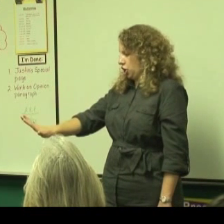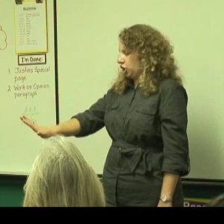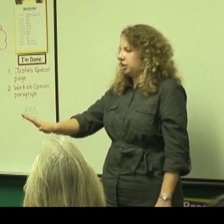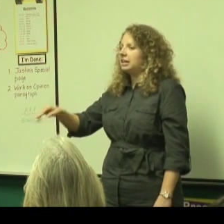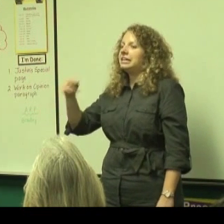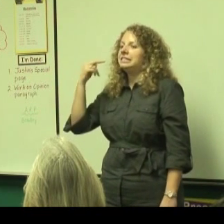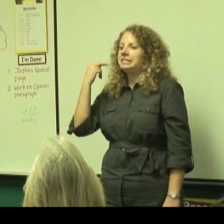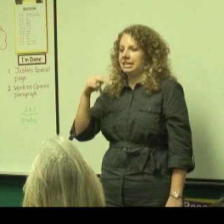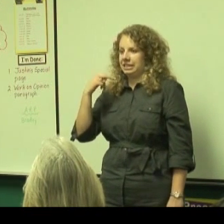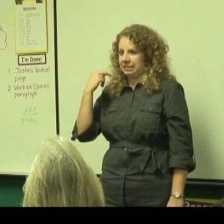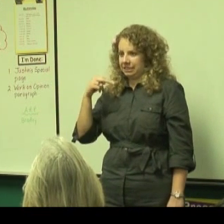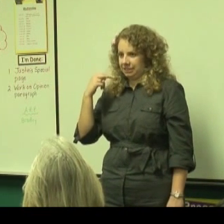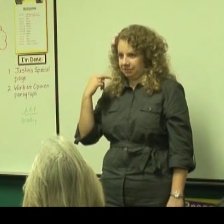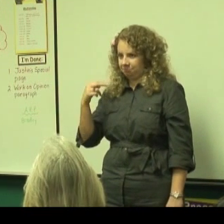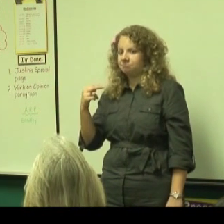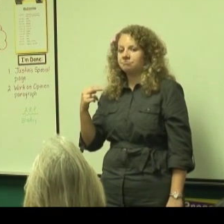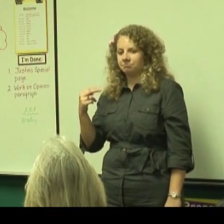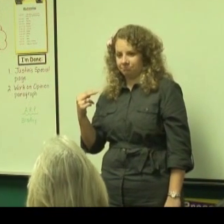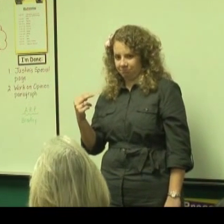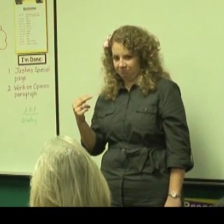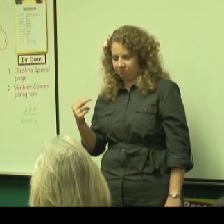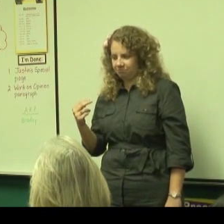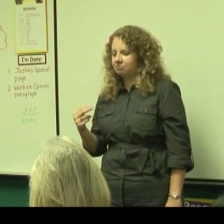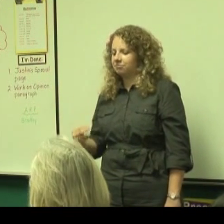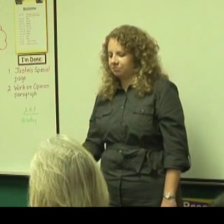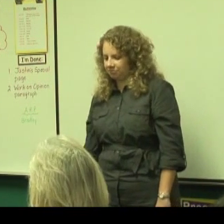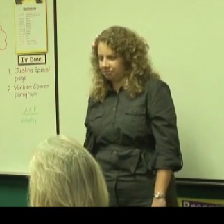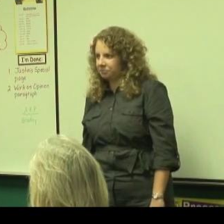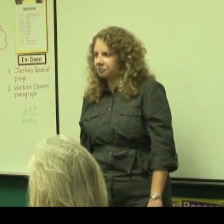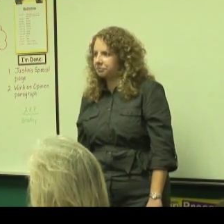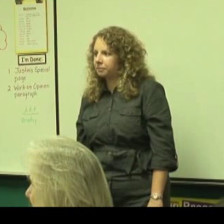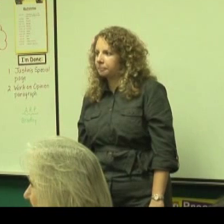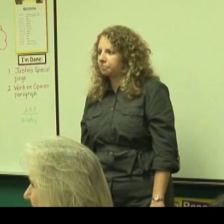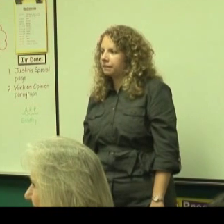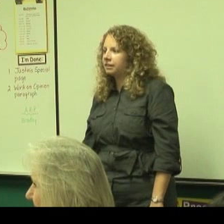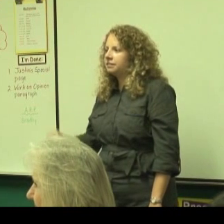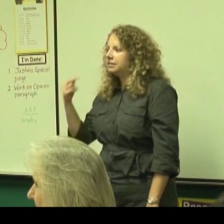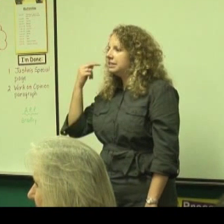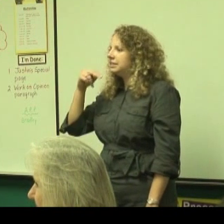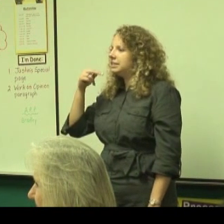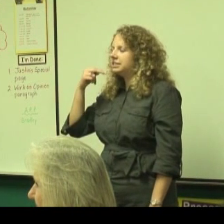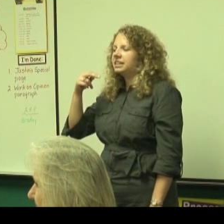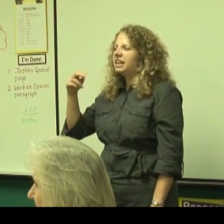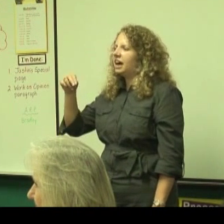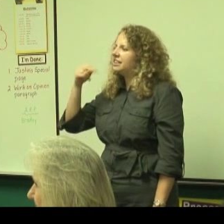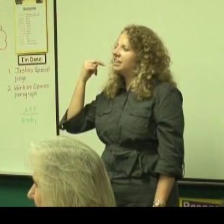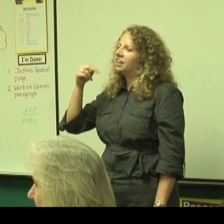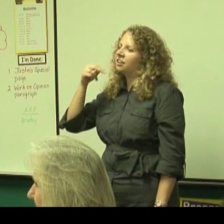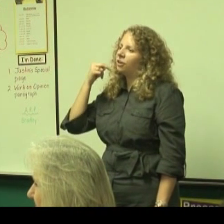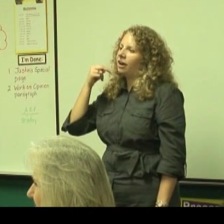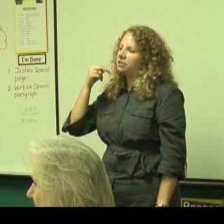her niece. You keep going down. Is it up or down? I think it can go either